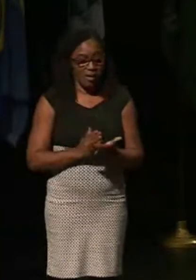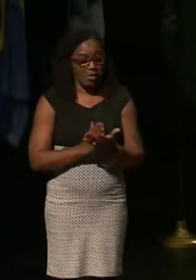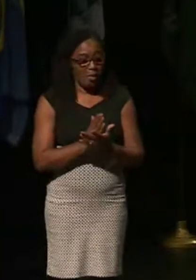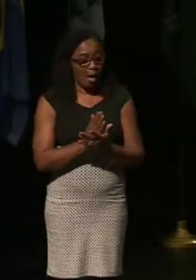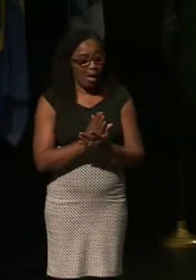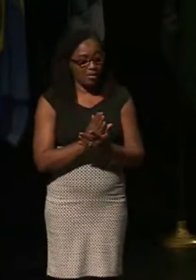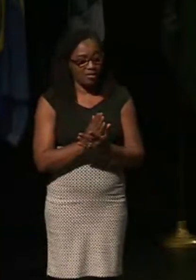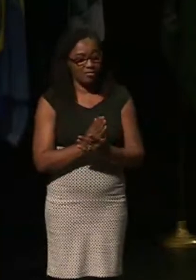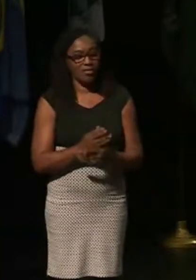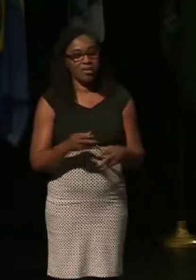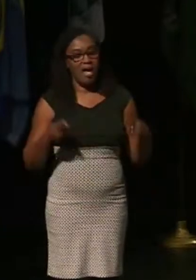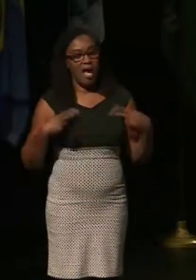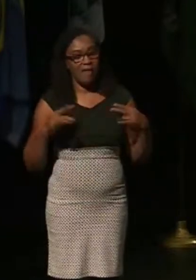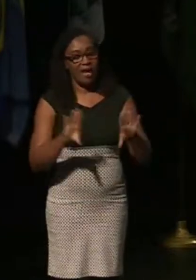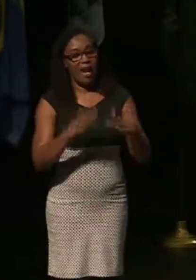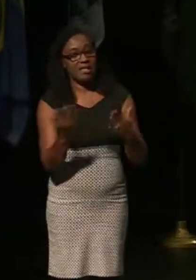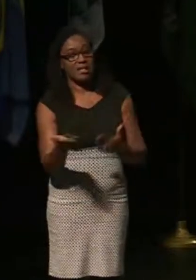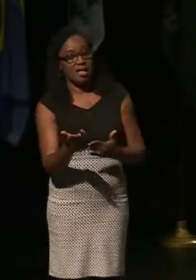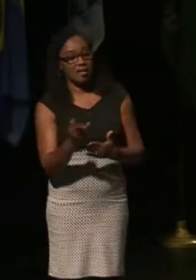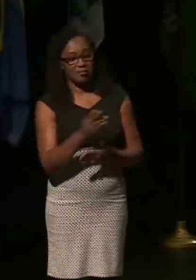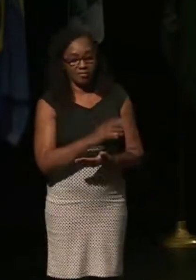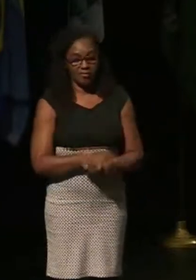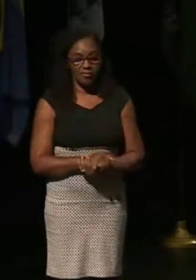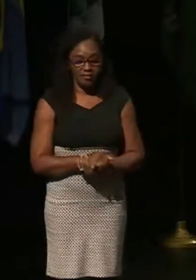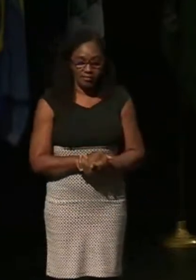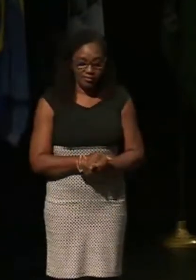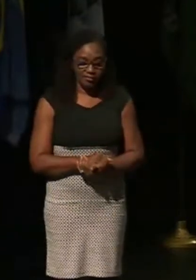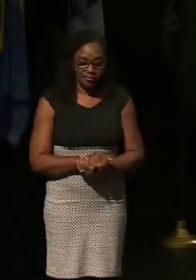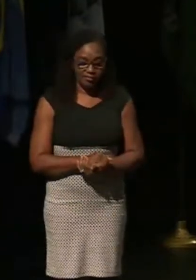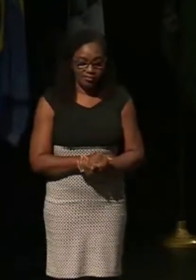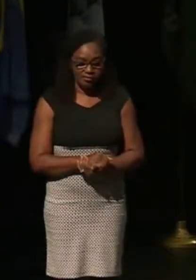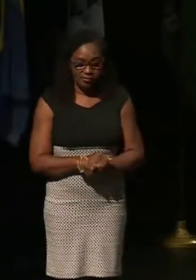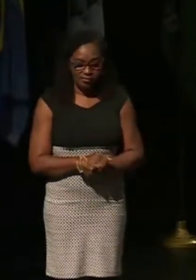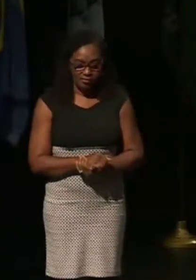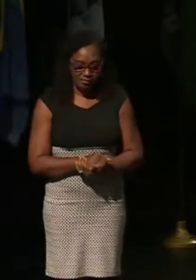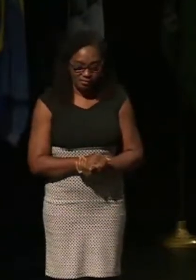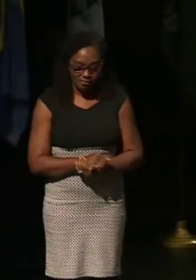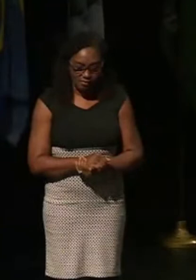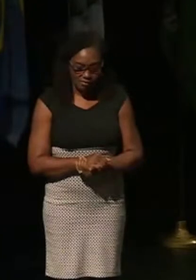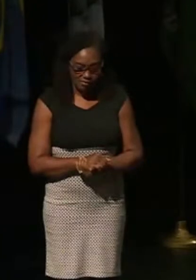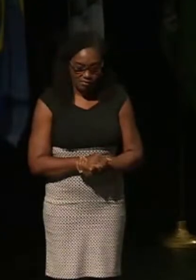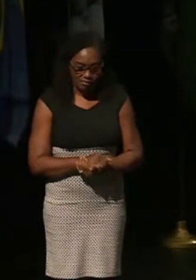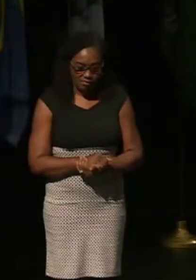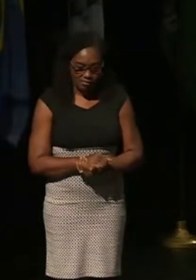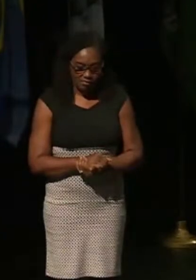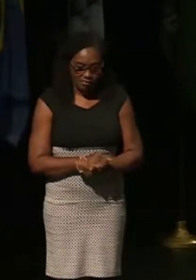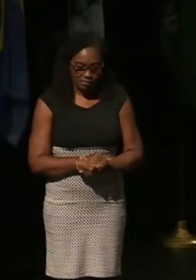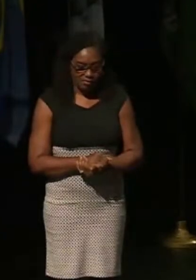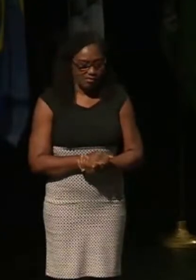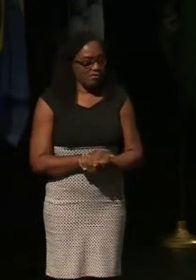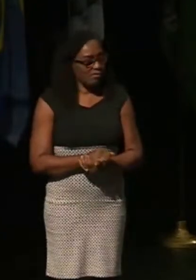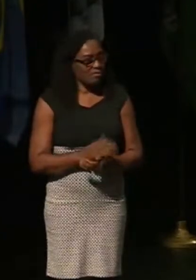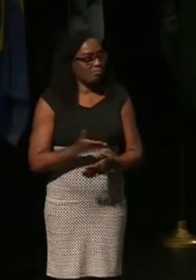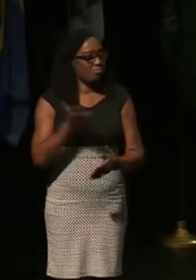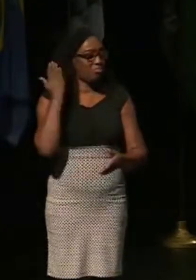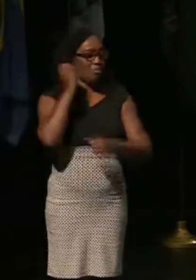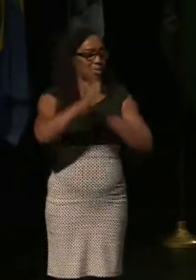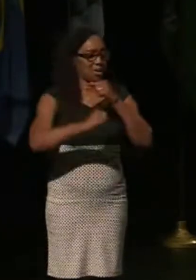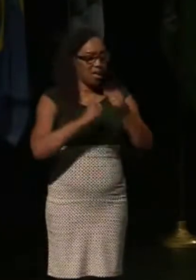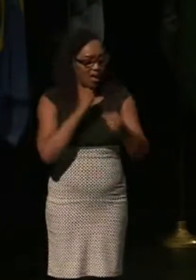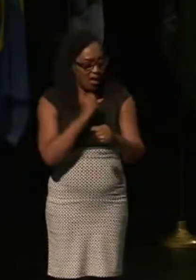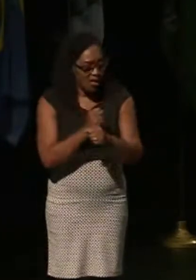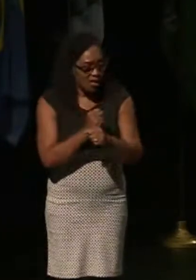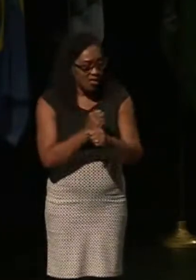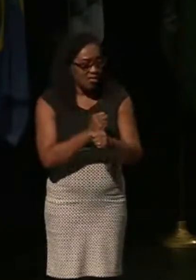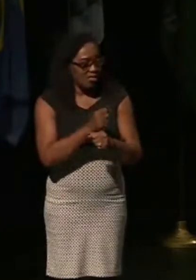university's Academy for the Performing Arts, a venue which over the years has witnessed a vast array of events